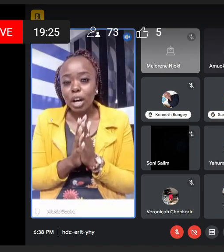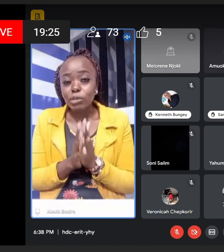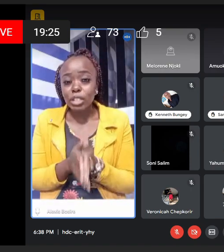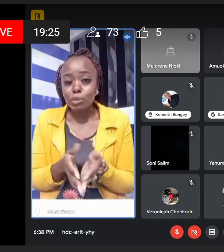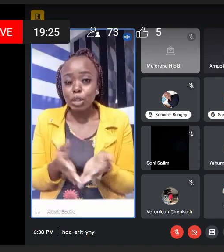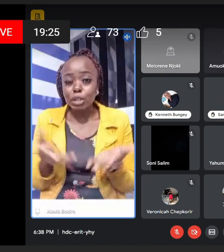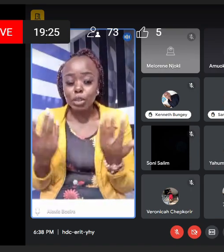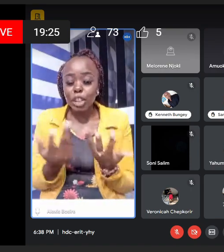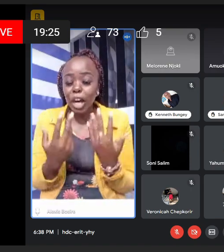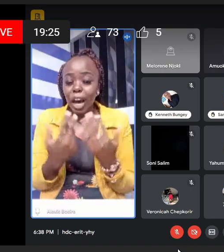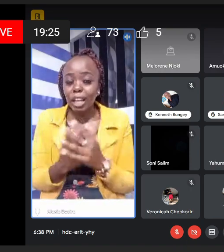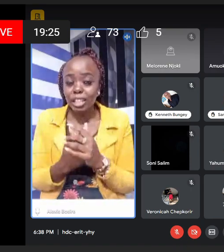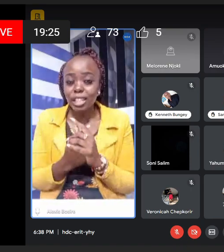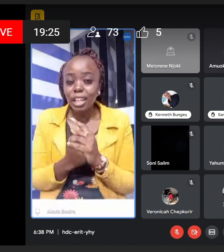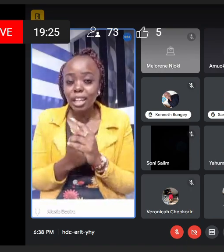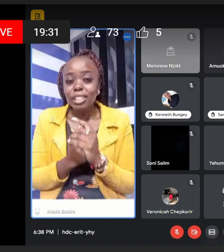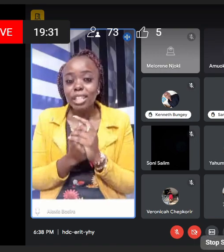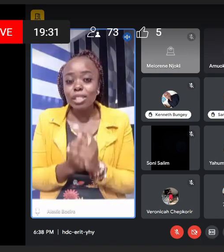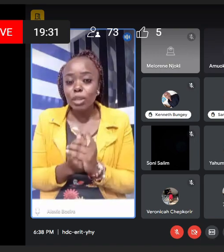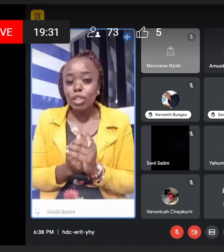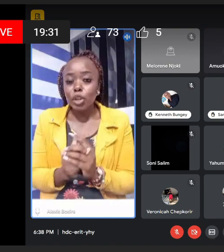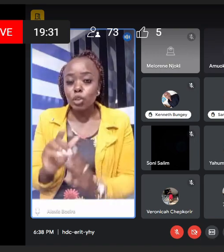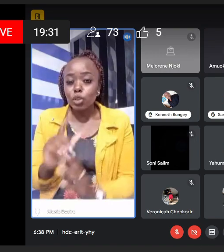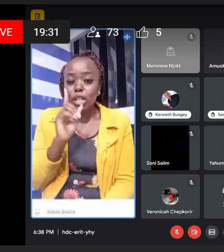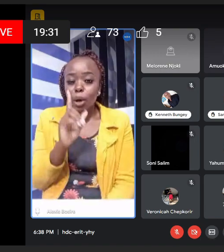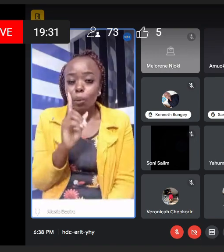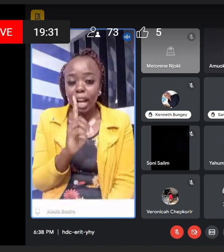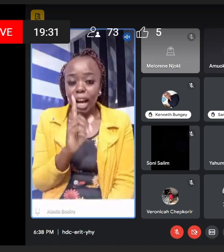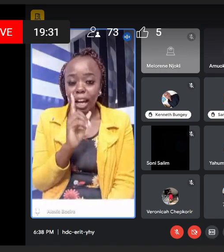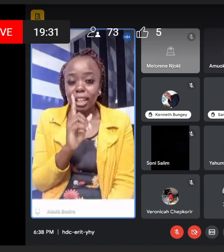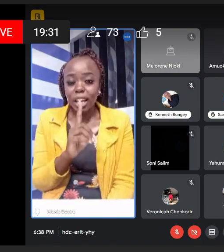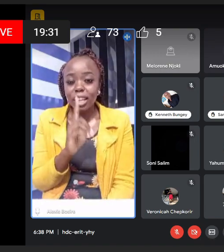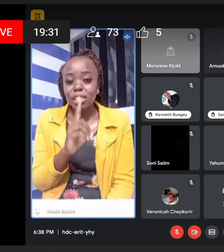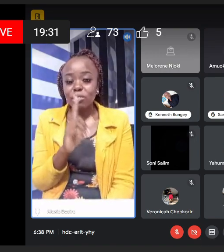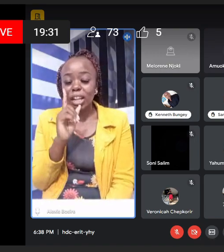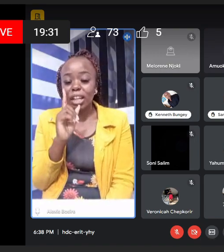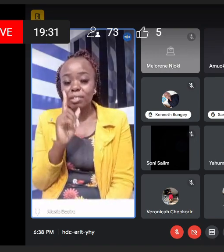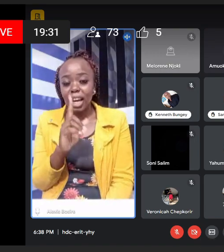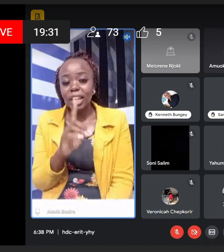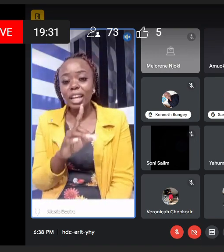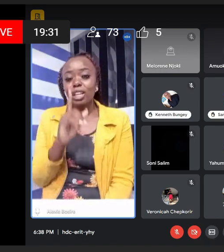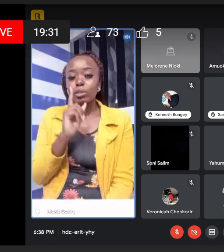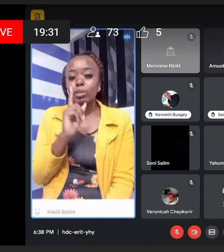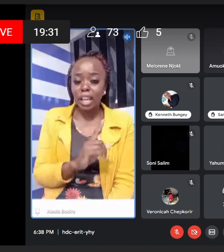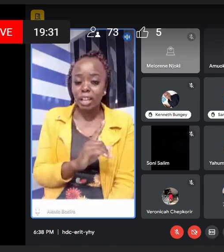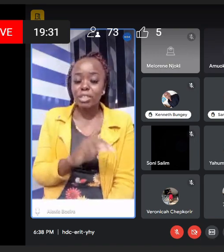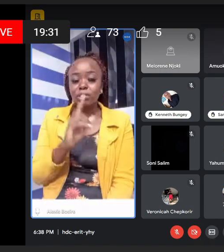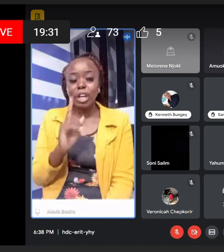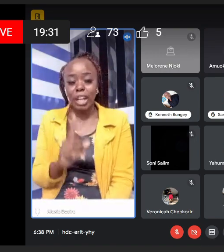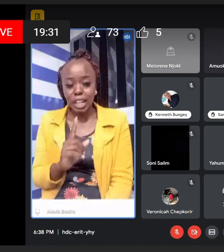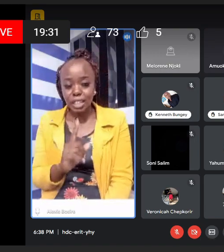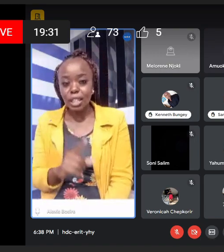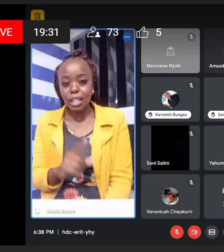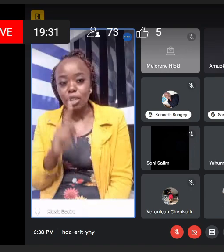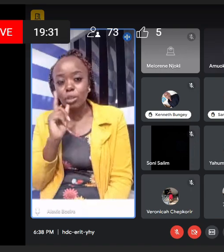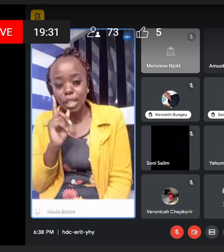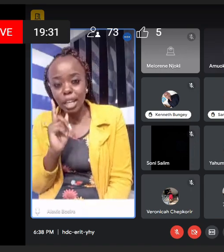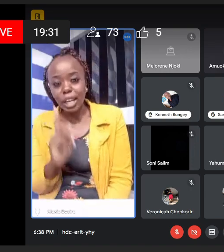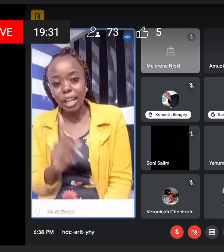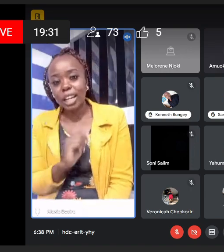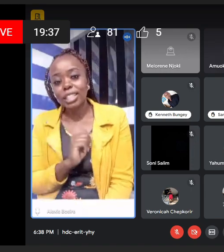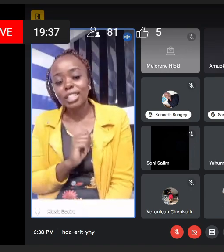are comfortable in both hands. Just make sure you use one hand. That is, if you're left-handed, use left. If you're right,